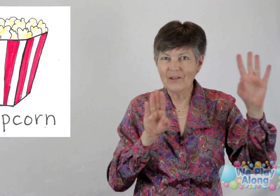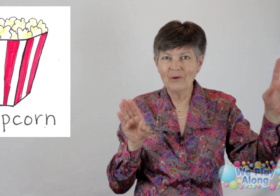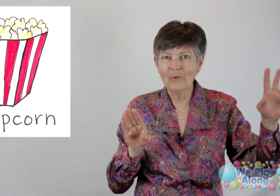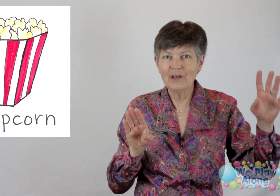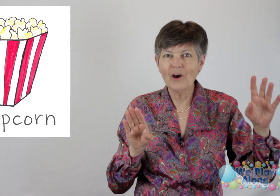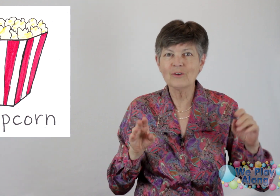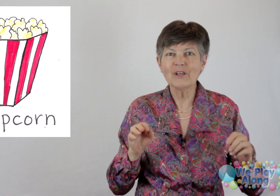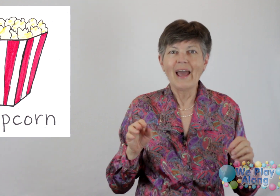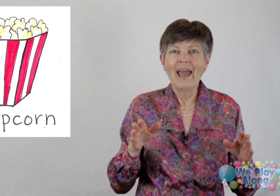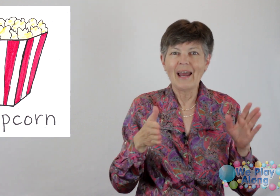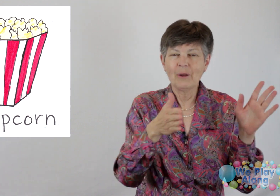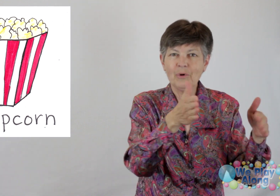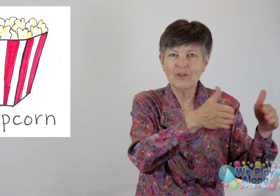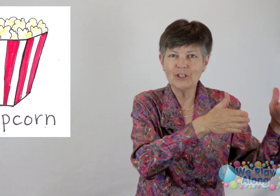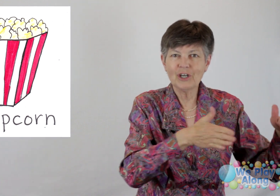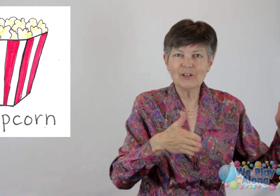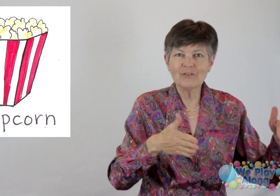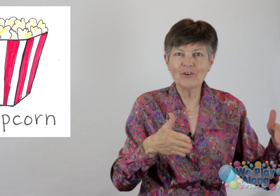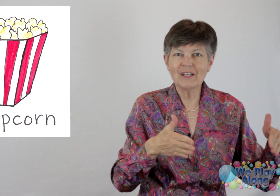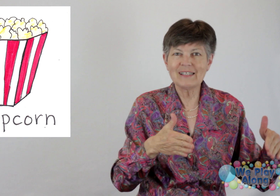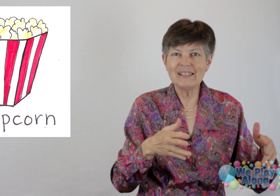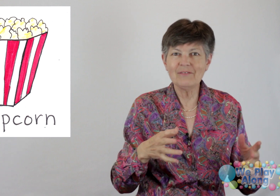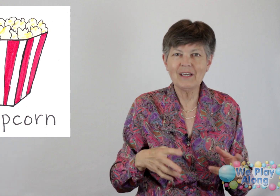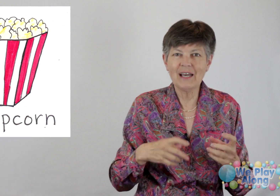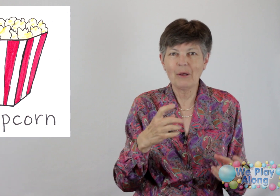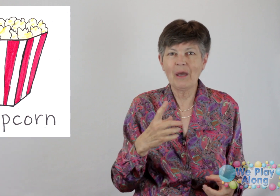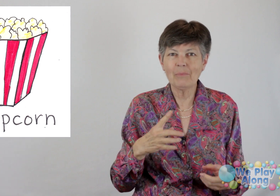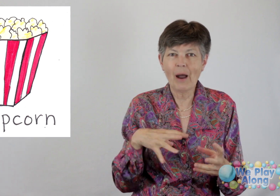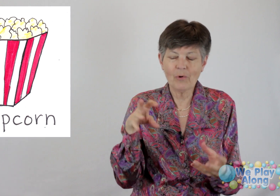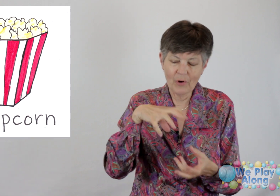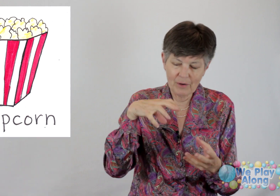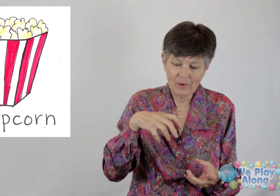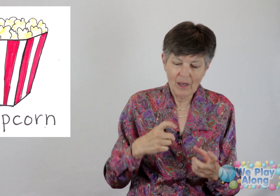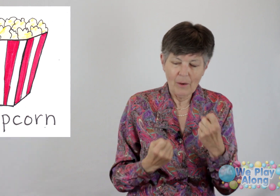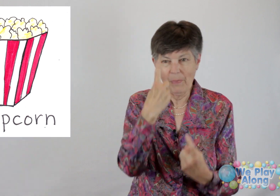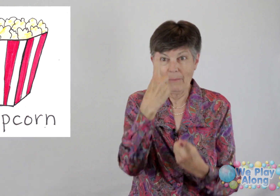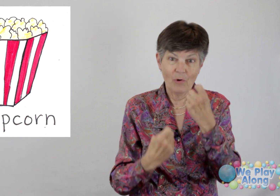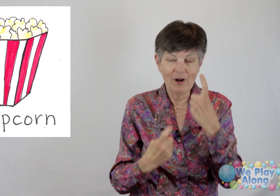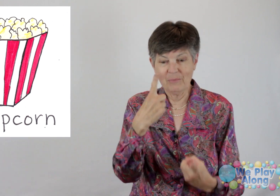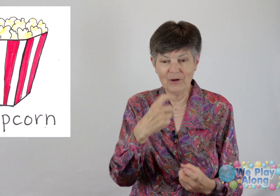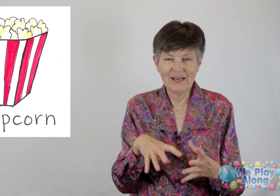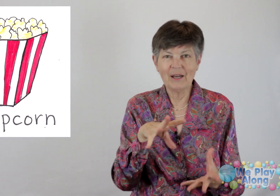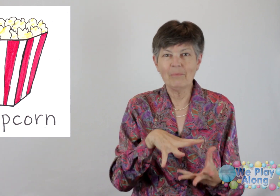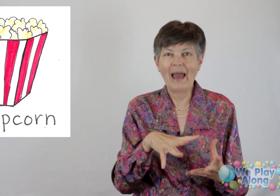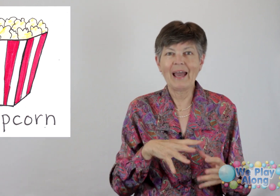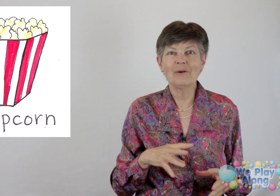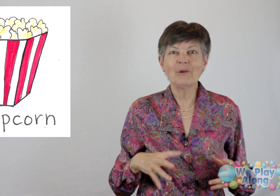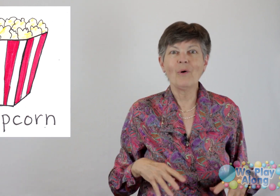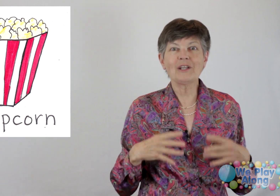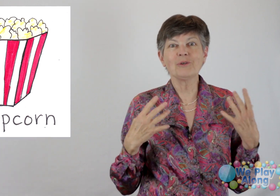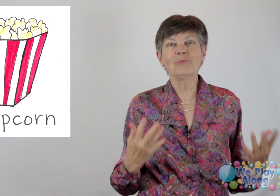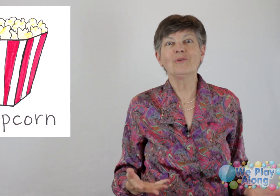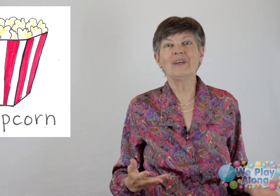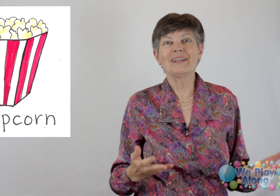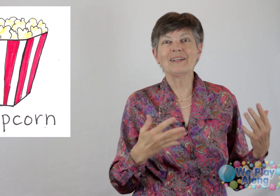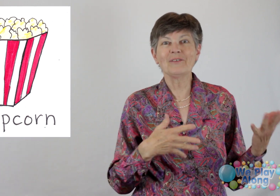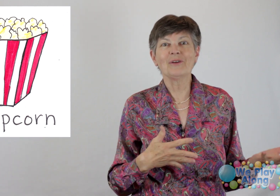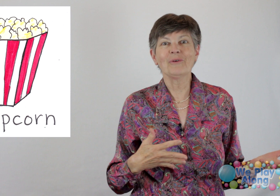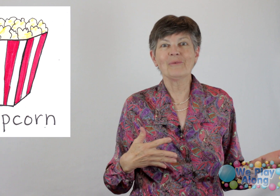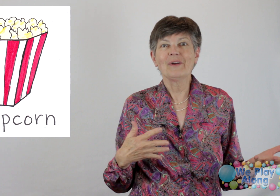the windows, and I'd put the chairs in front of the TV, and I make popcorn and put it in a bag, and we'd watch a movie in the living room.